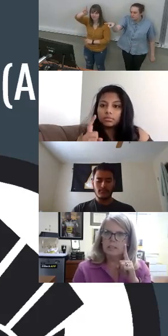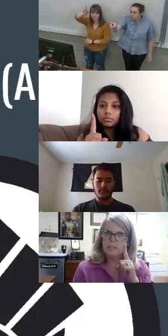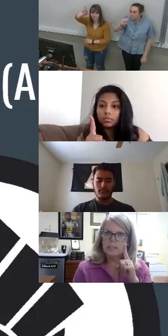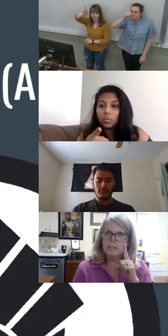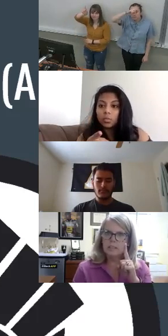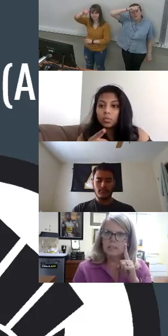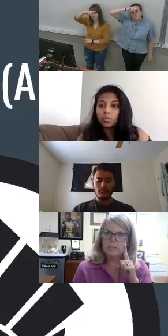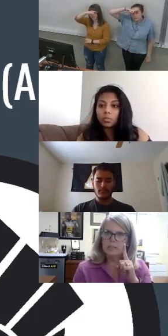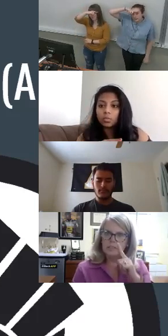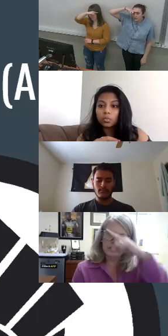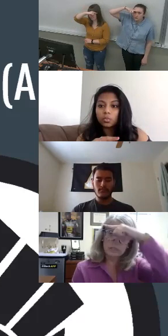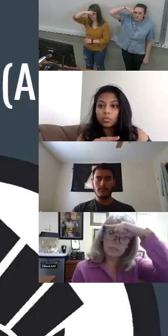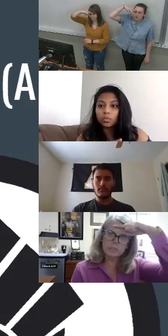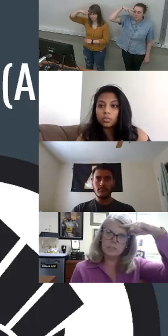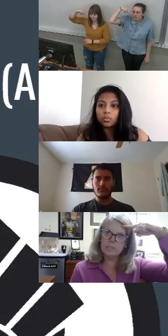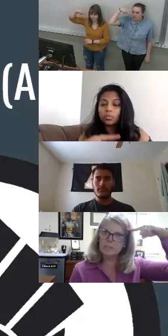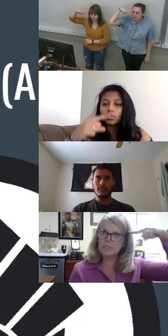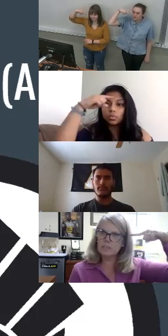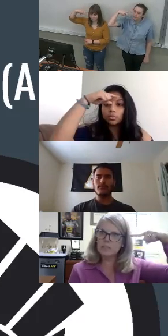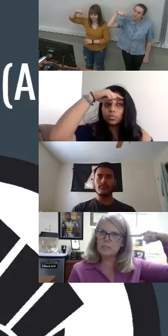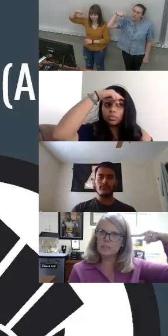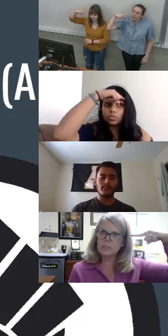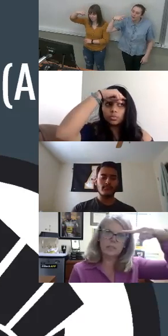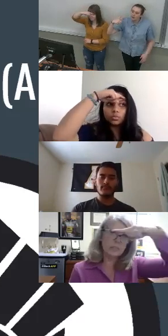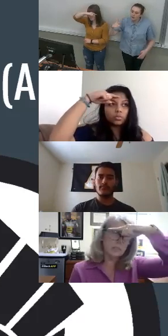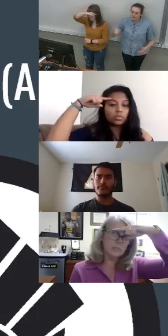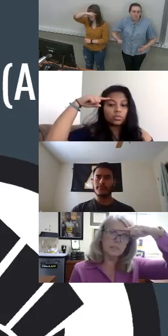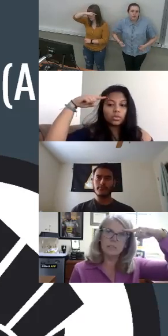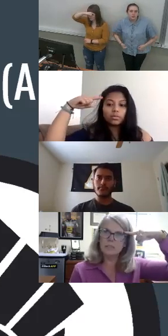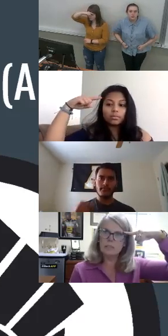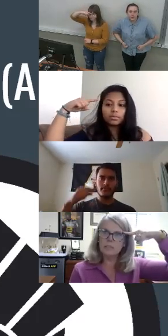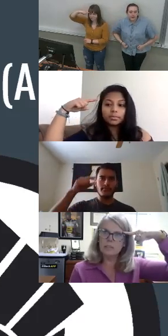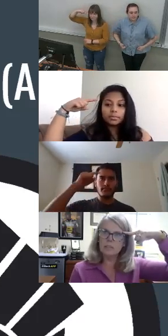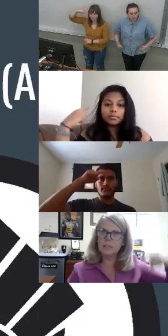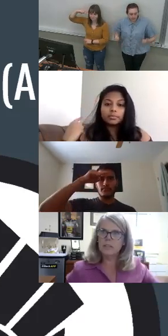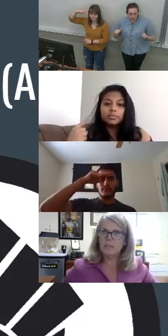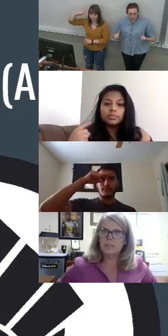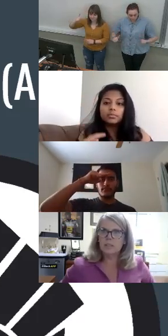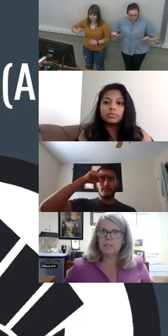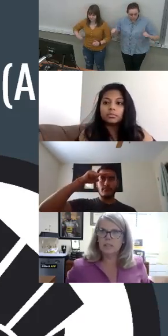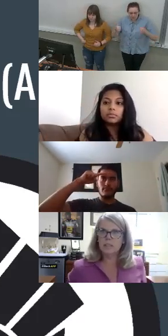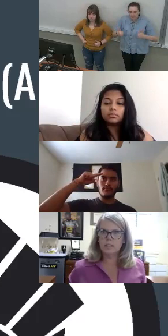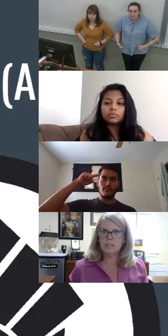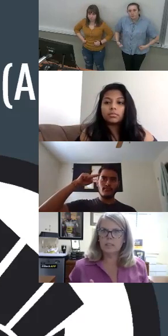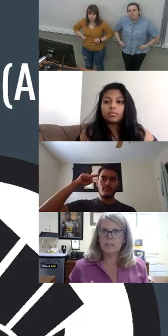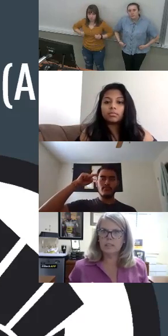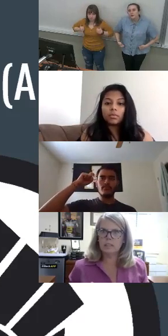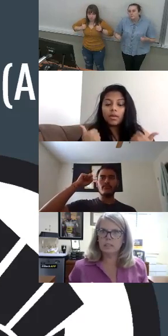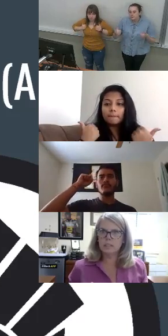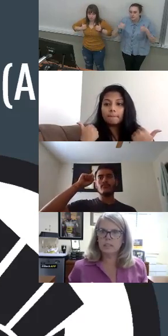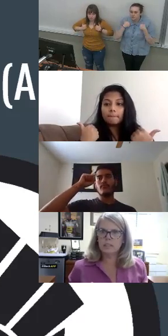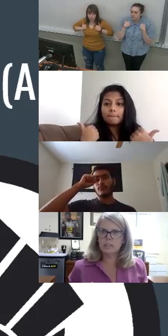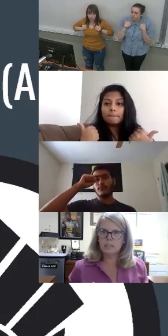pointing, you're going to run that across your eyebrows. Same thing with the lives. You can do the thumbs up from